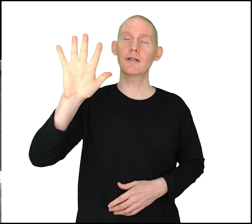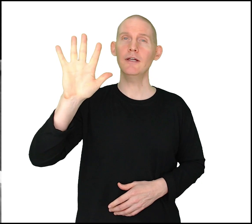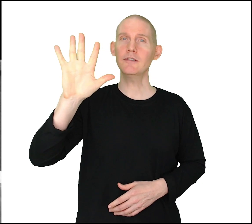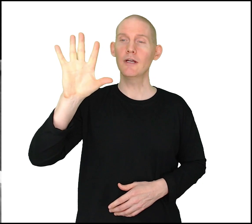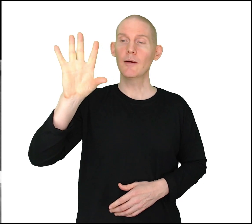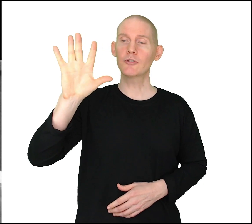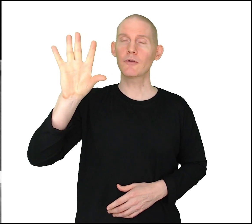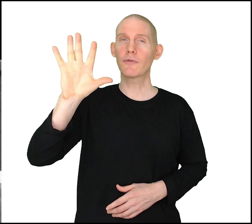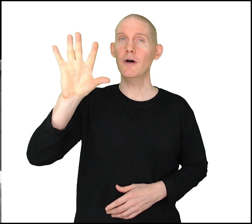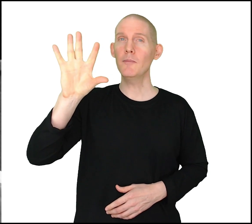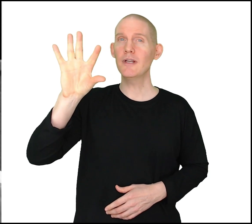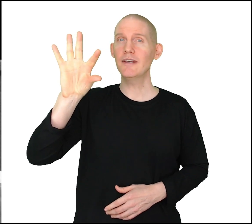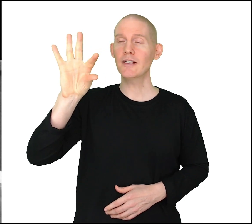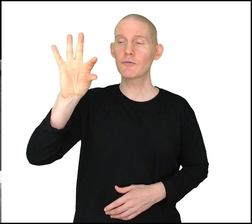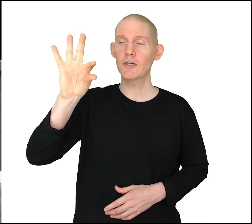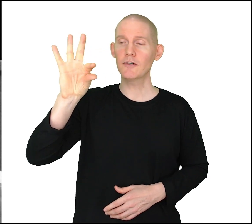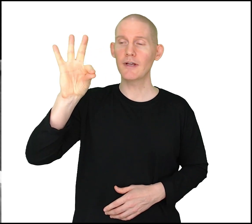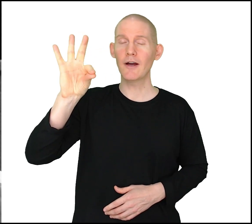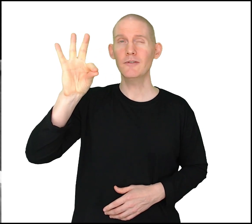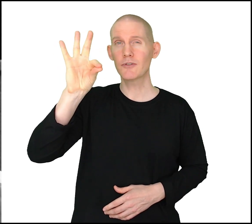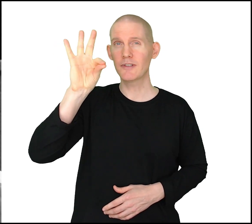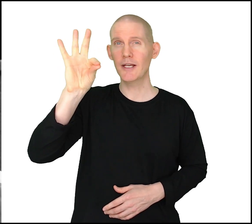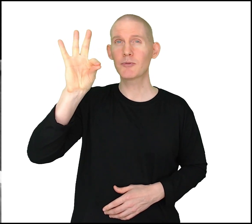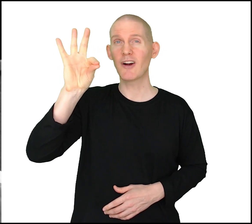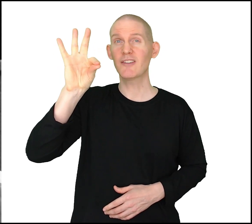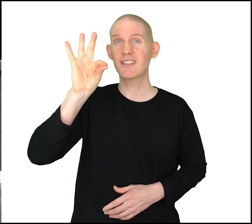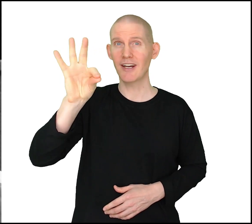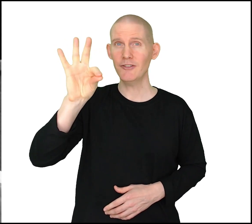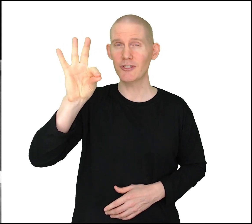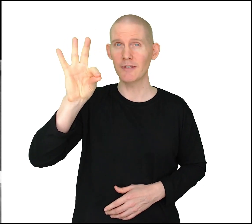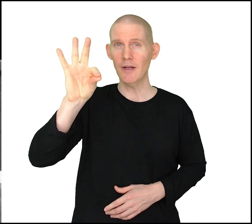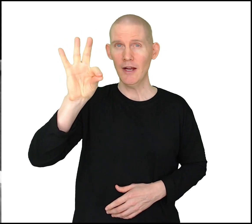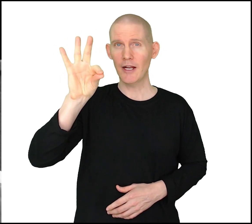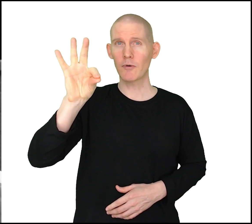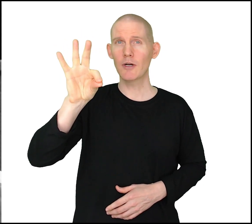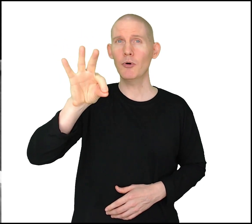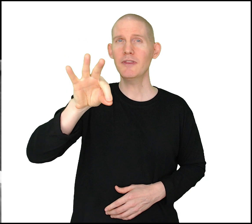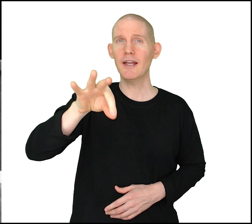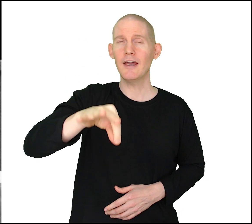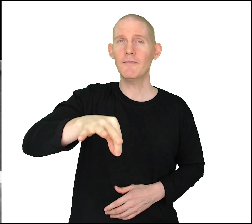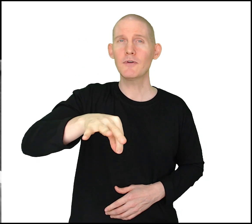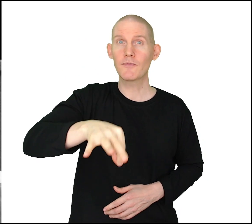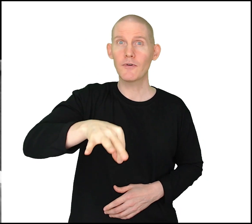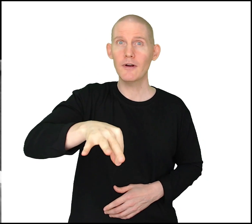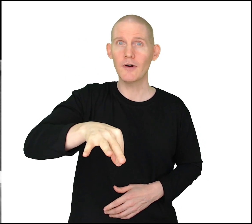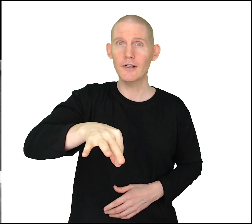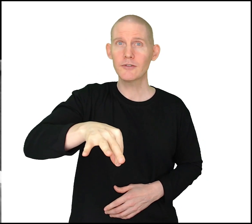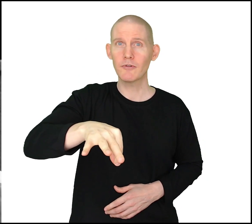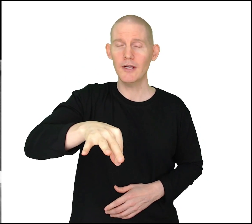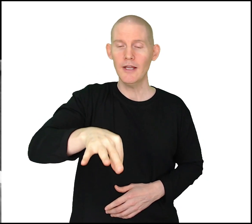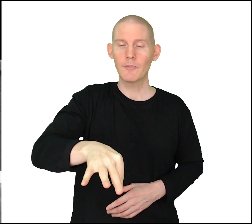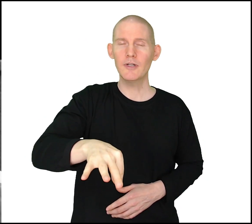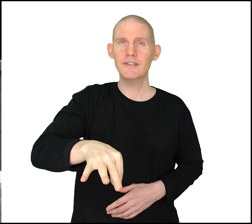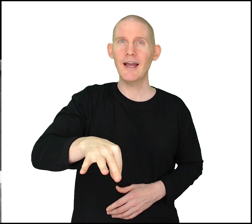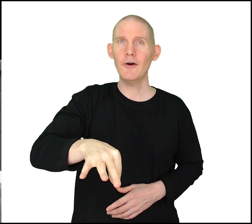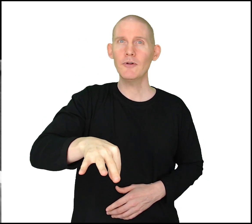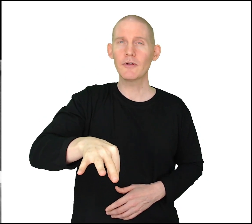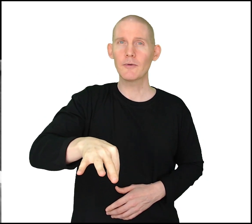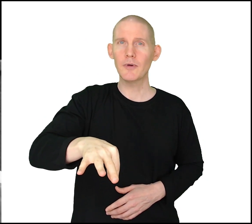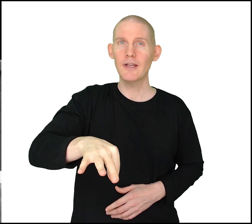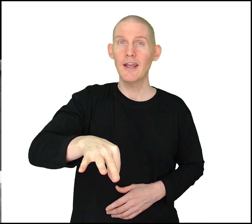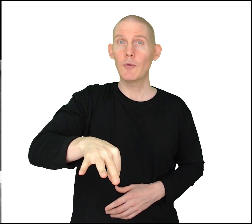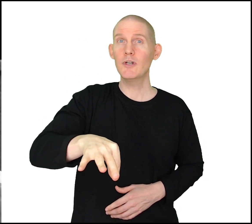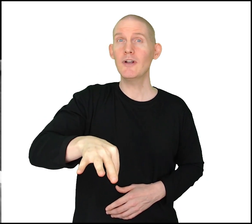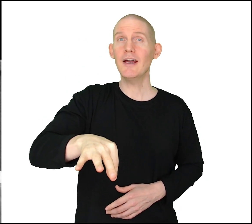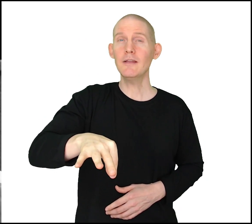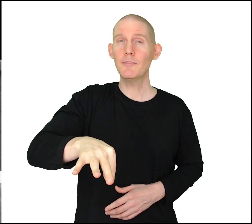Start like this. Put your thumb and index finger down so the tips are touching. Now we're going to put that F in front of us, right? Put it down a little